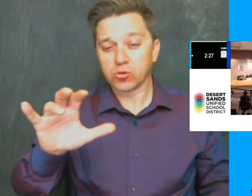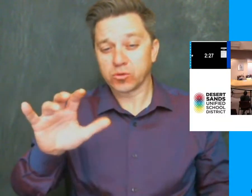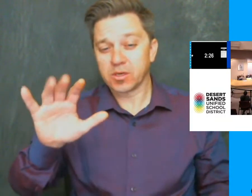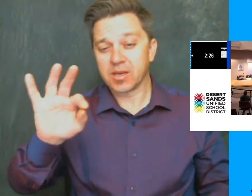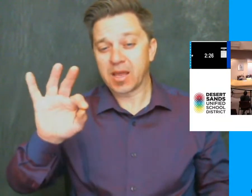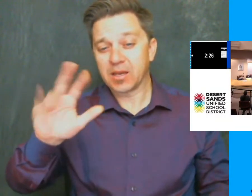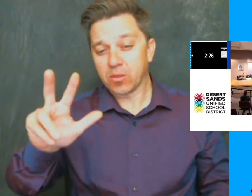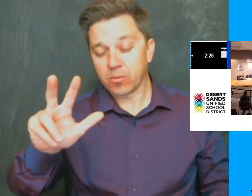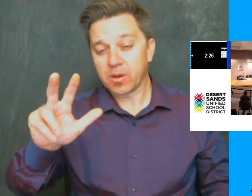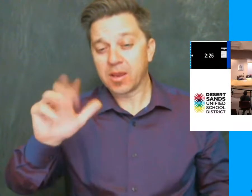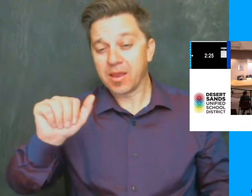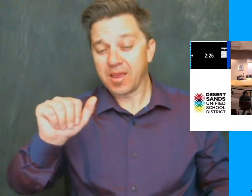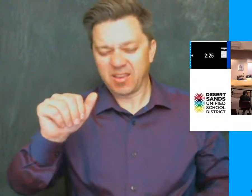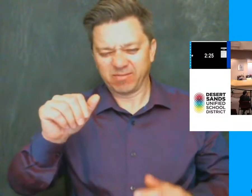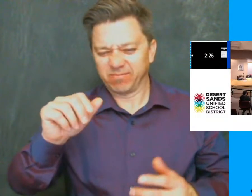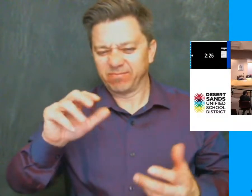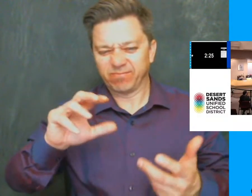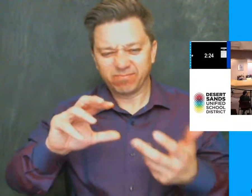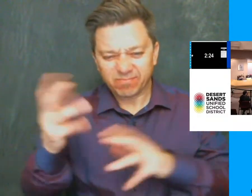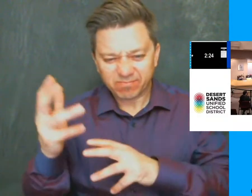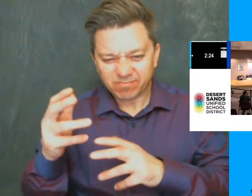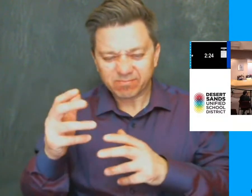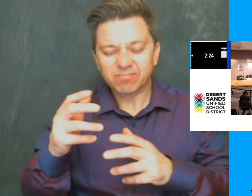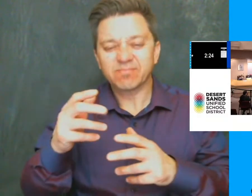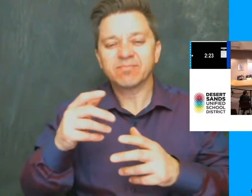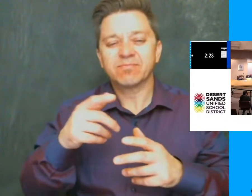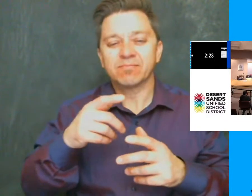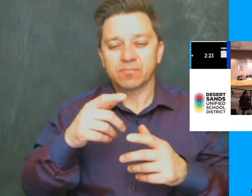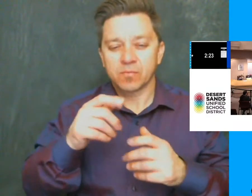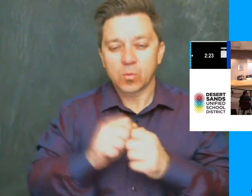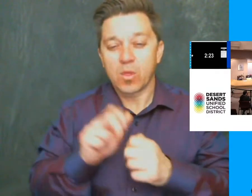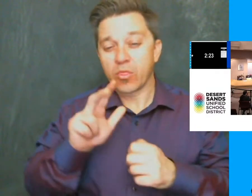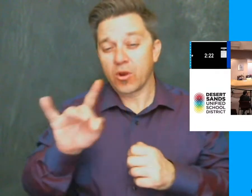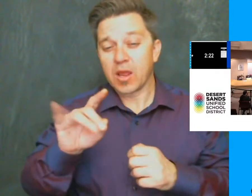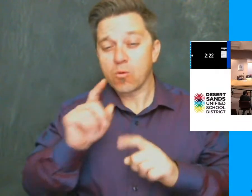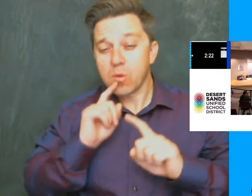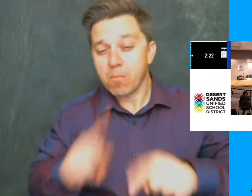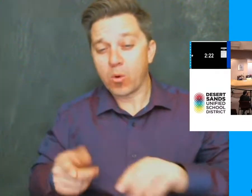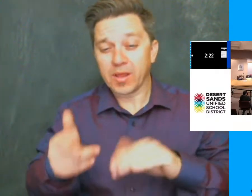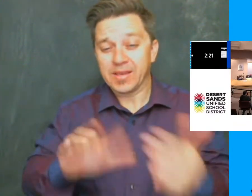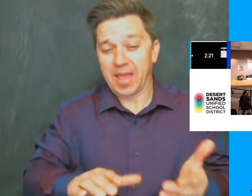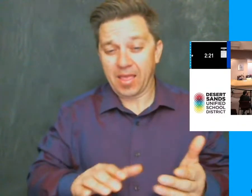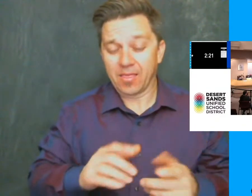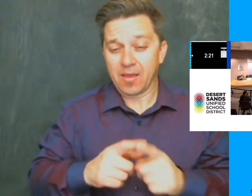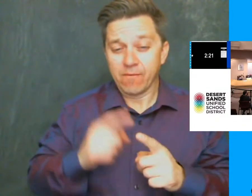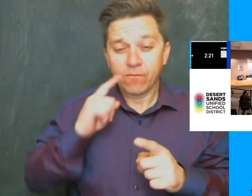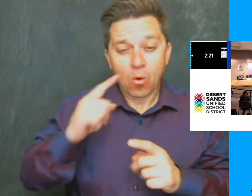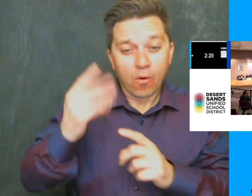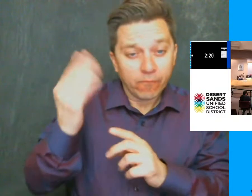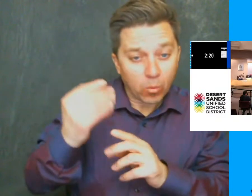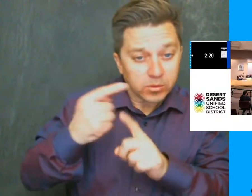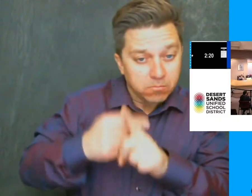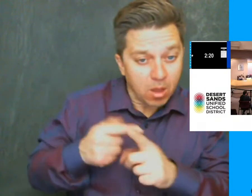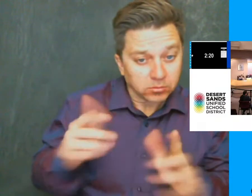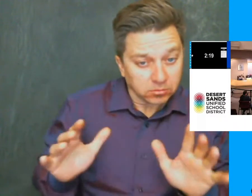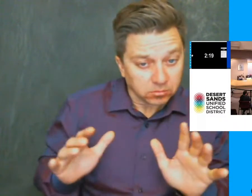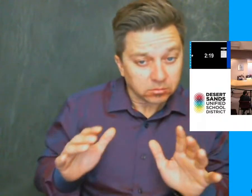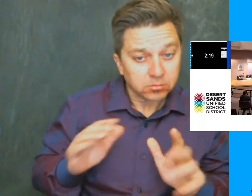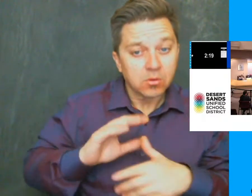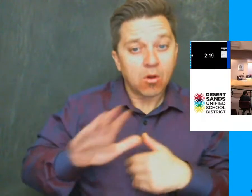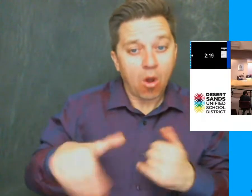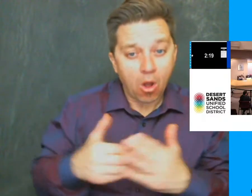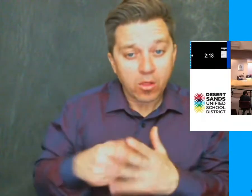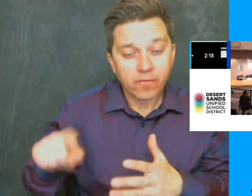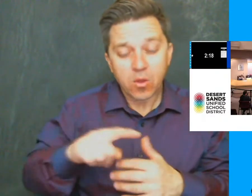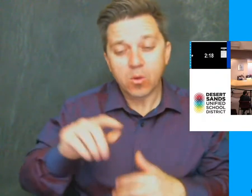28,793 adverse events with 38 reported deaths. And this is just in the 14 months. All of those are